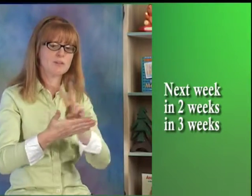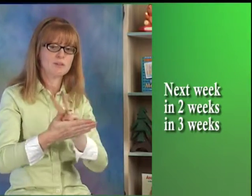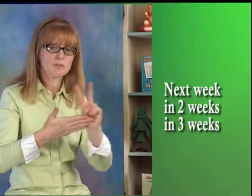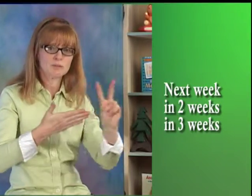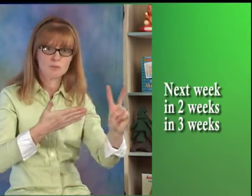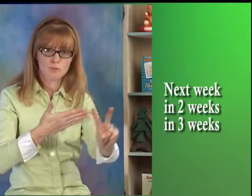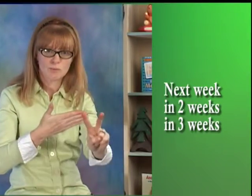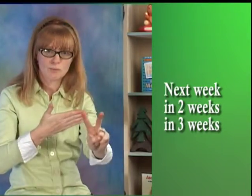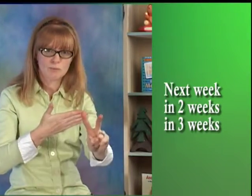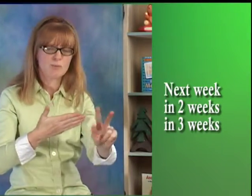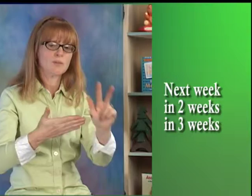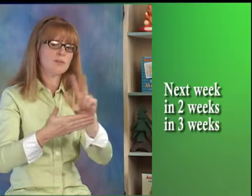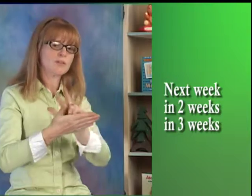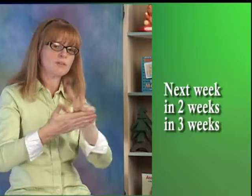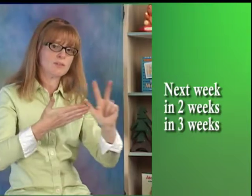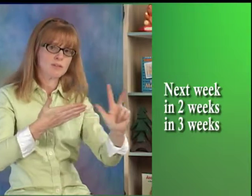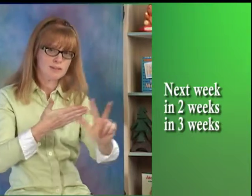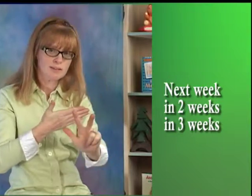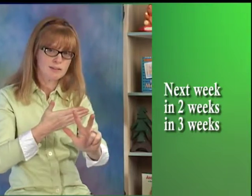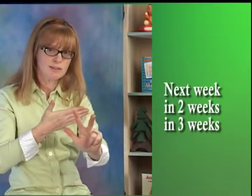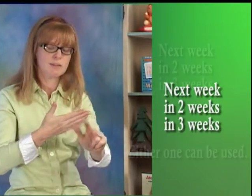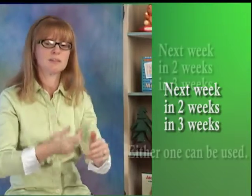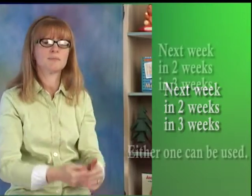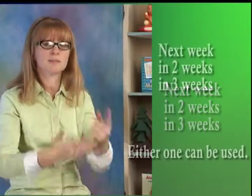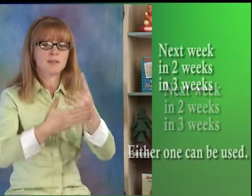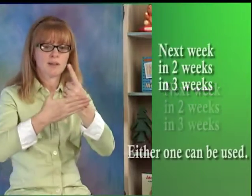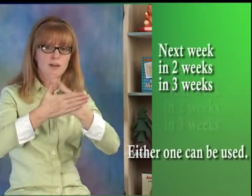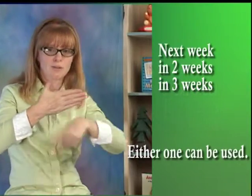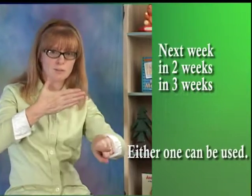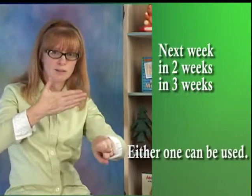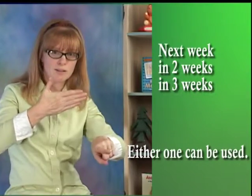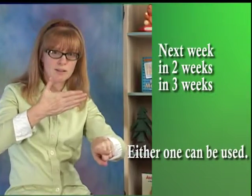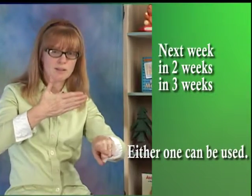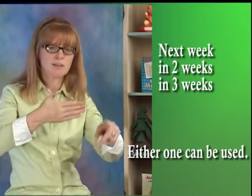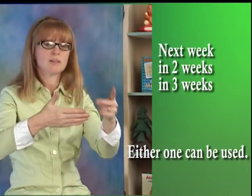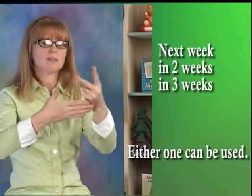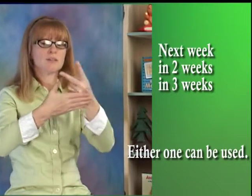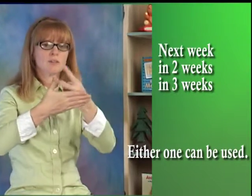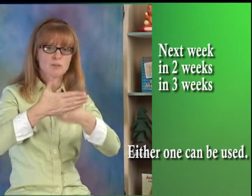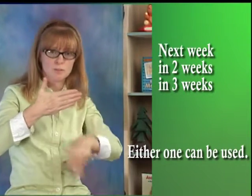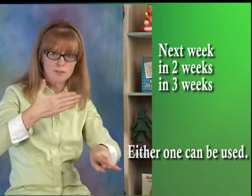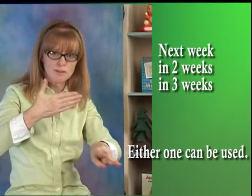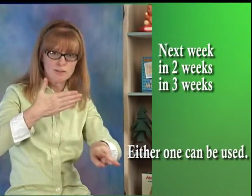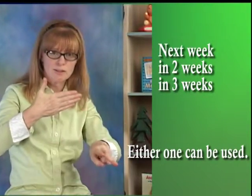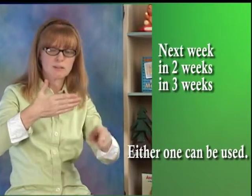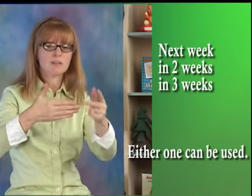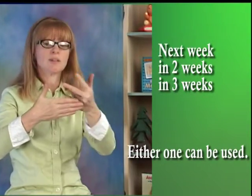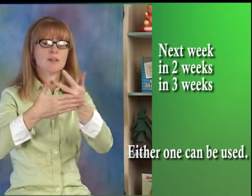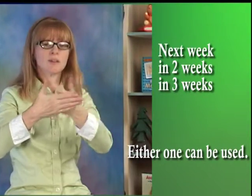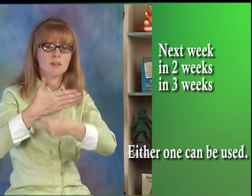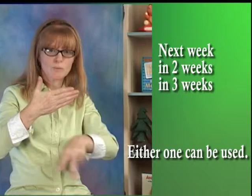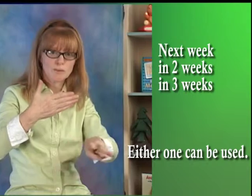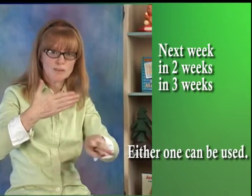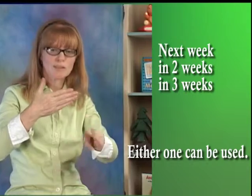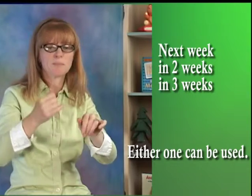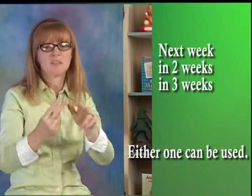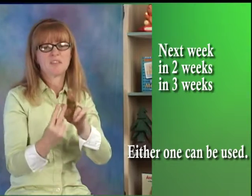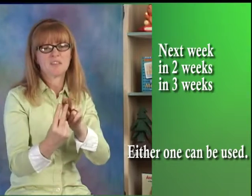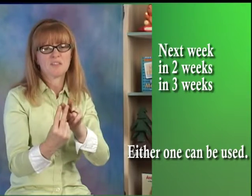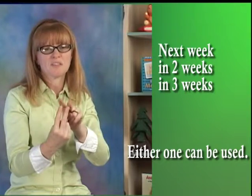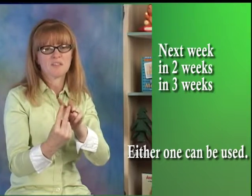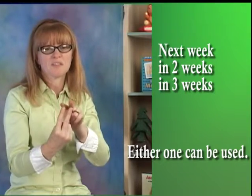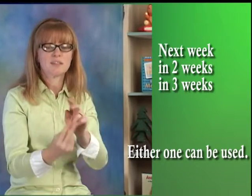next week, in 2 weeks and 3 weeks, next week, in 2 weeks and 3